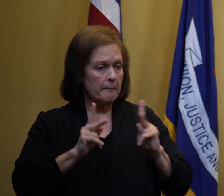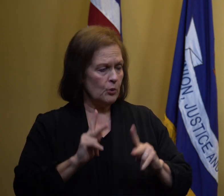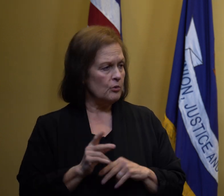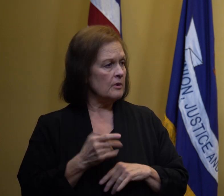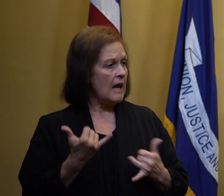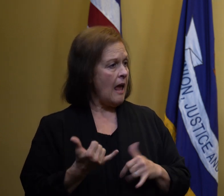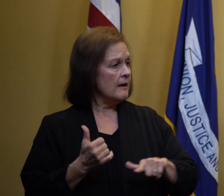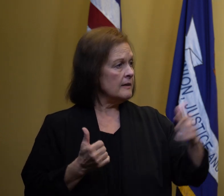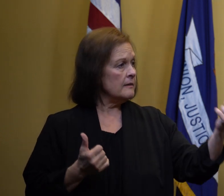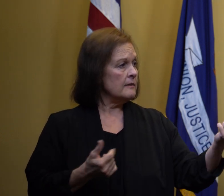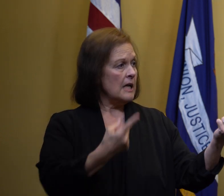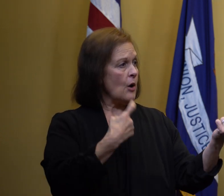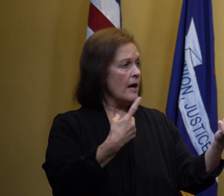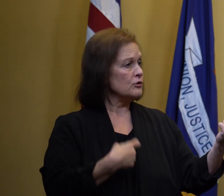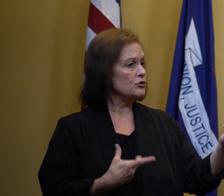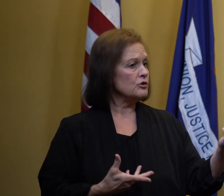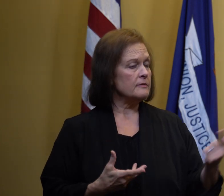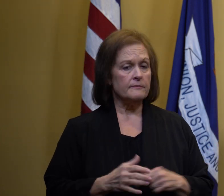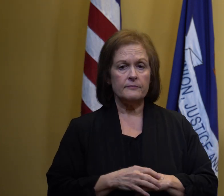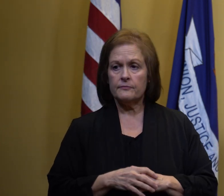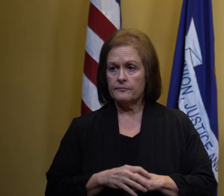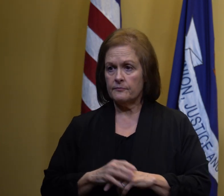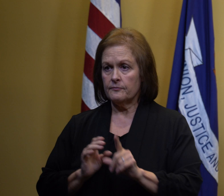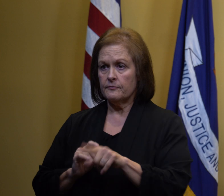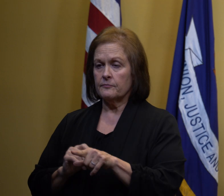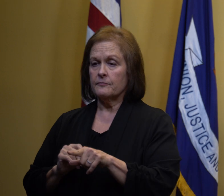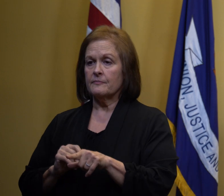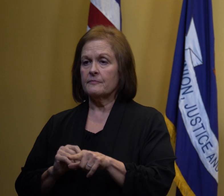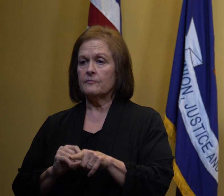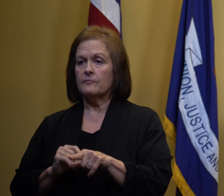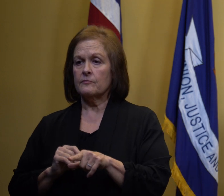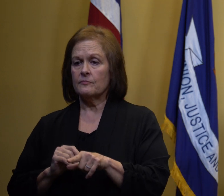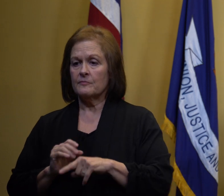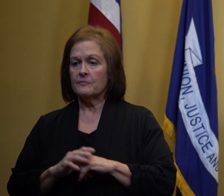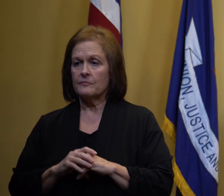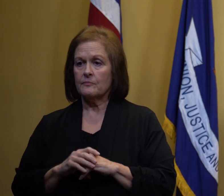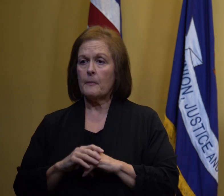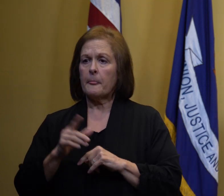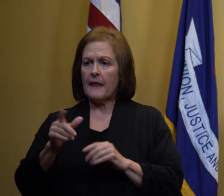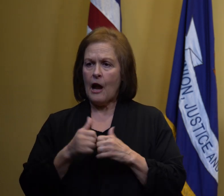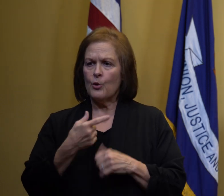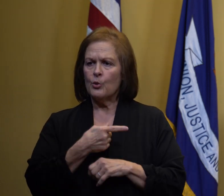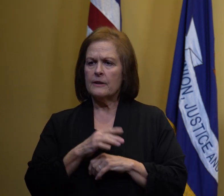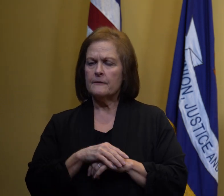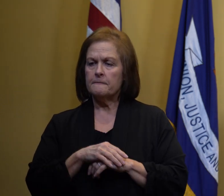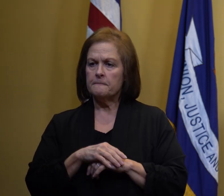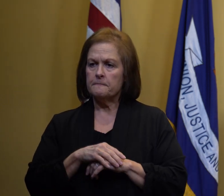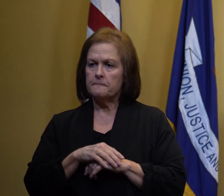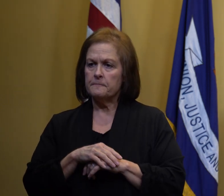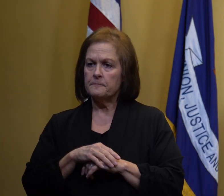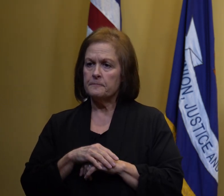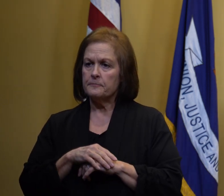you, and we'll go through any questions that may be provided to Start me. with WDSU. Mayor Cantrell, how are you? Thank you for